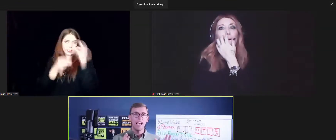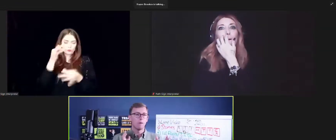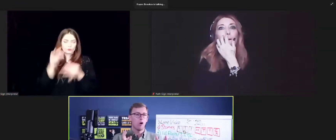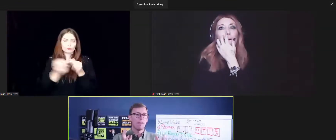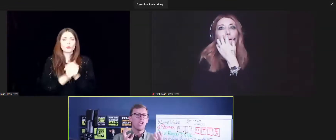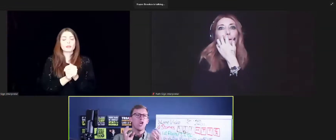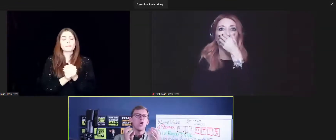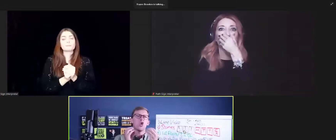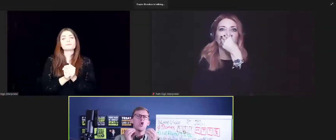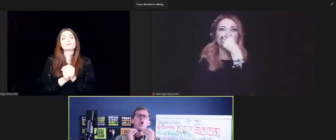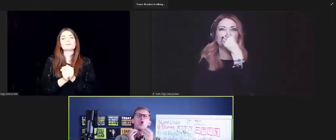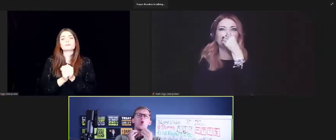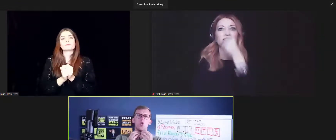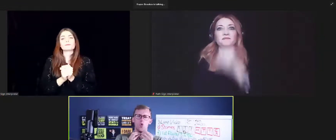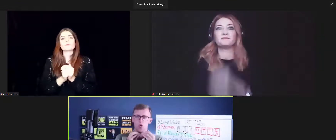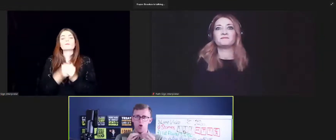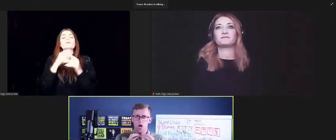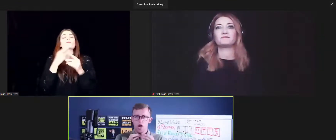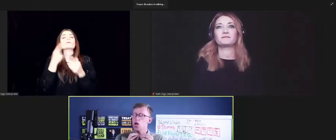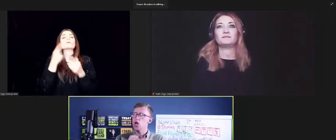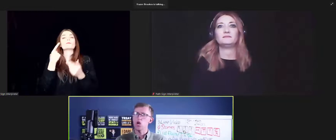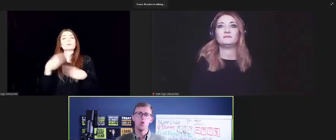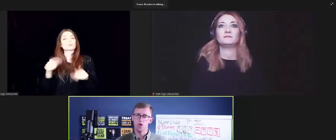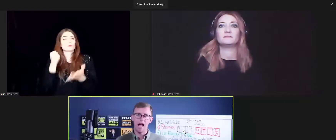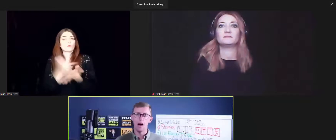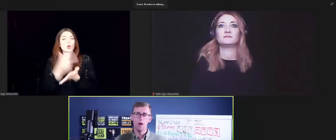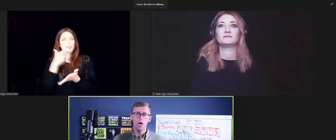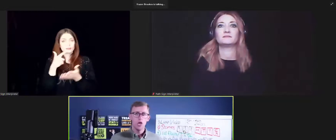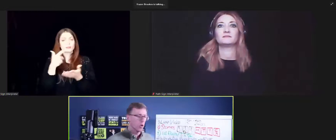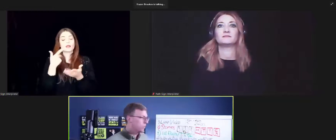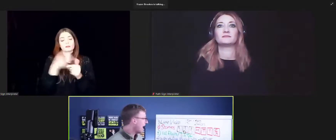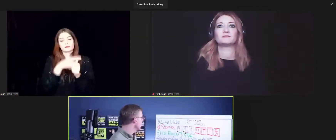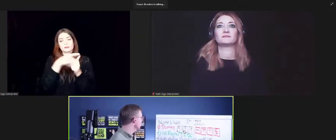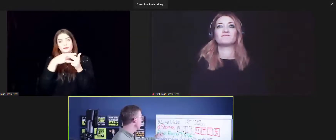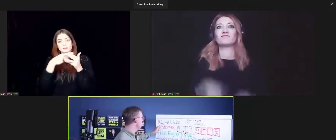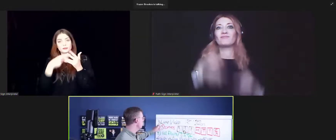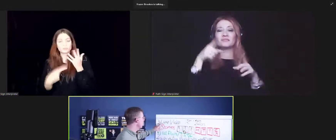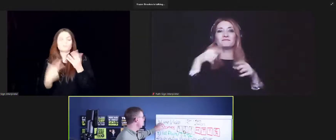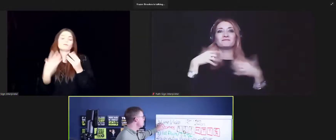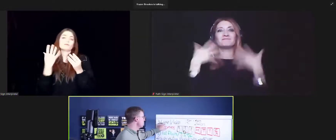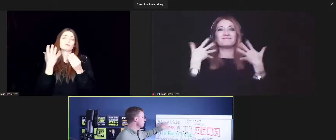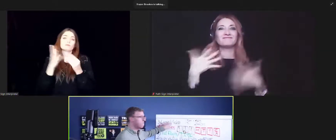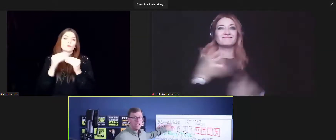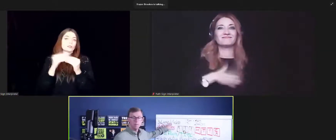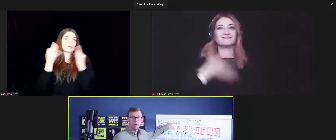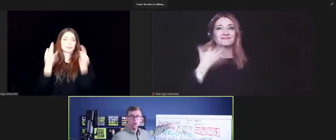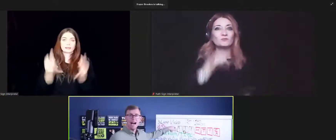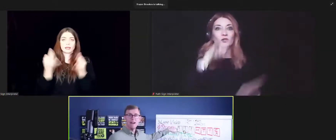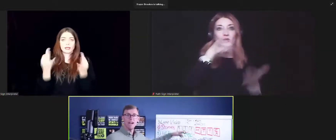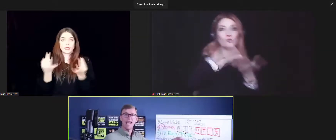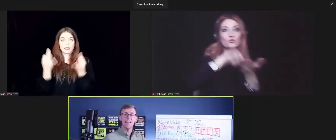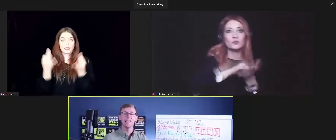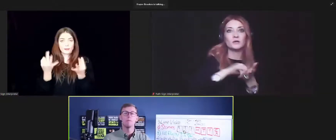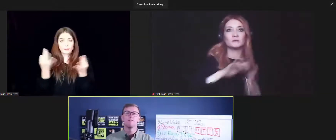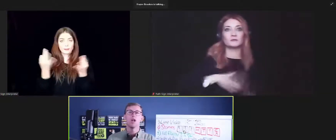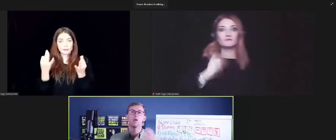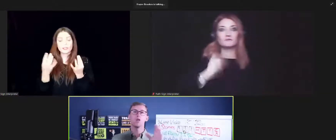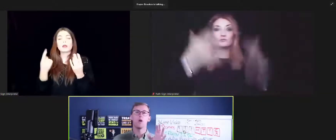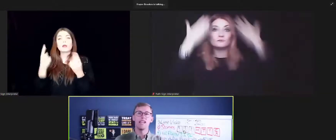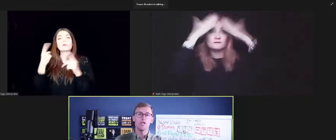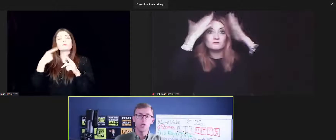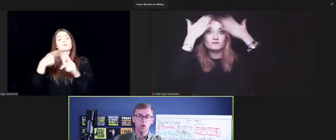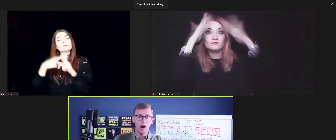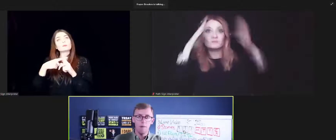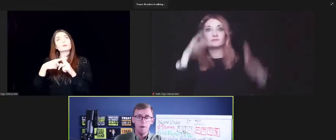cross-platforming is becoming huge now. So getting people doing a Facebook Live and getting them to follow you